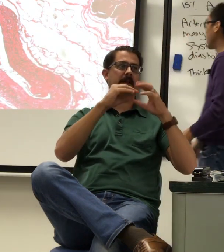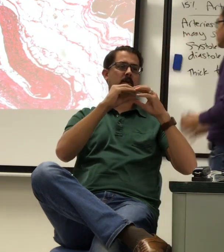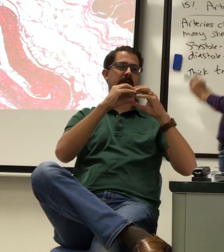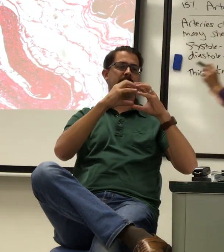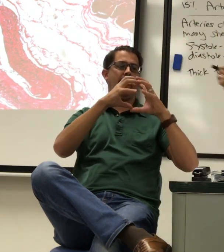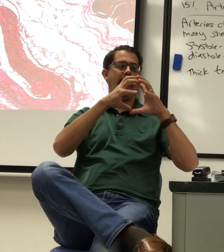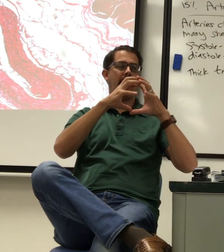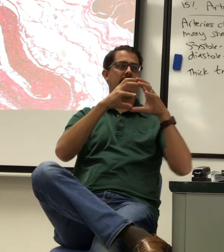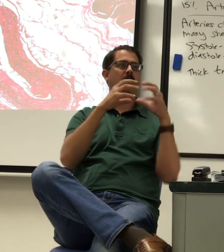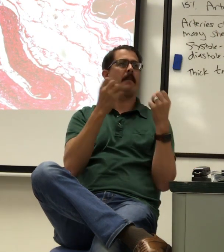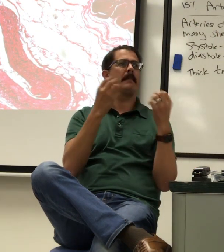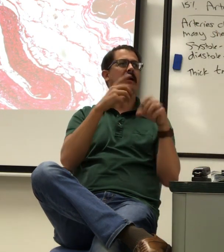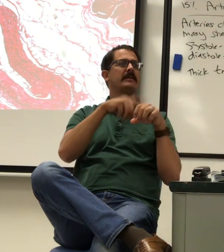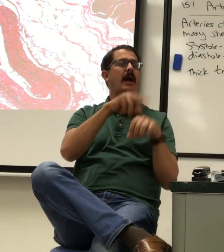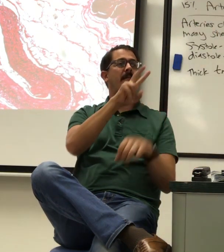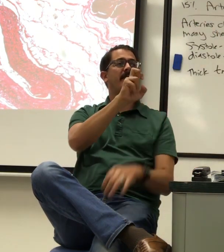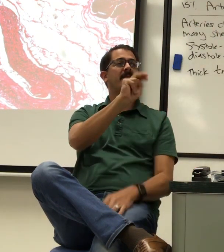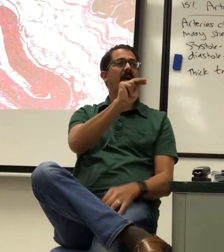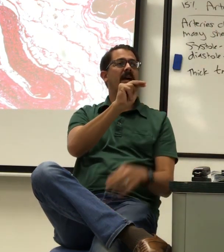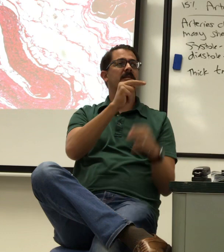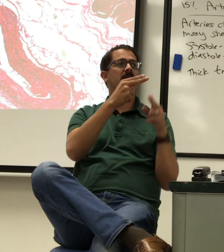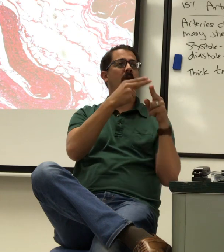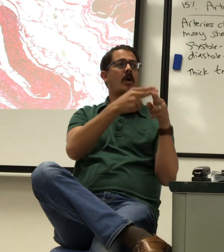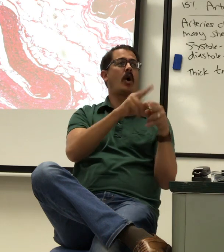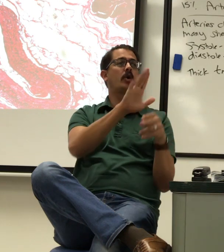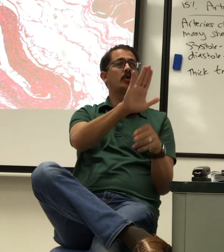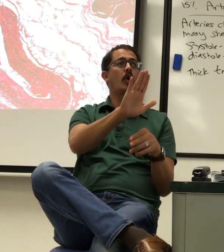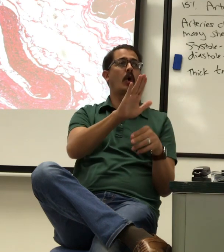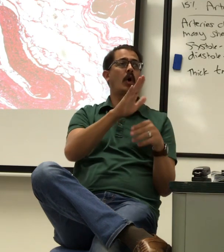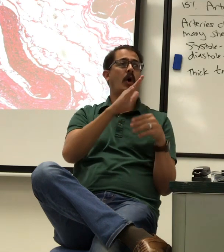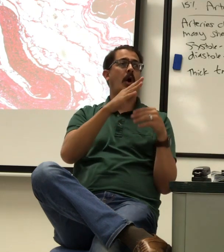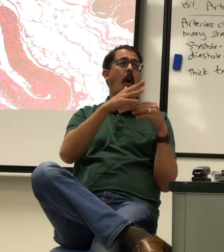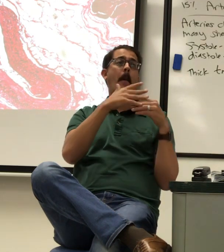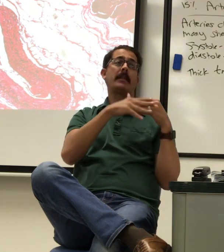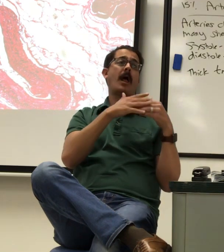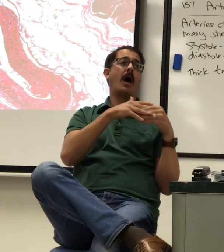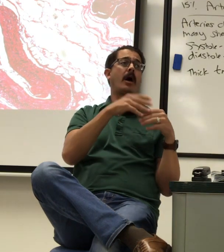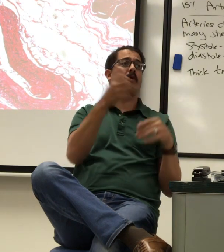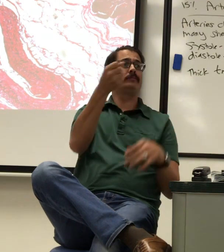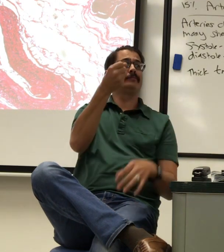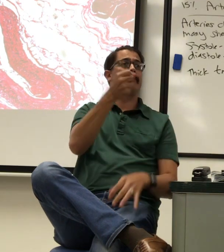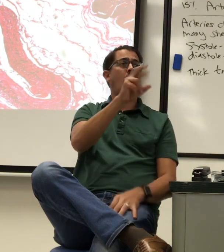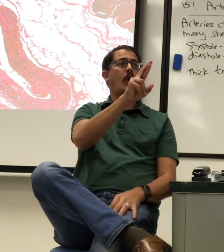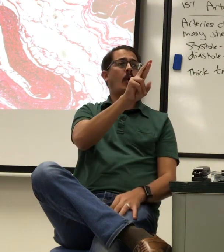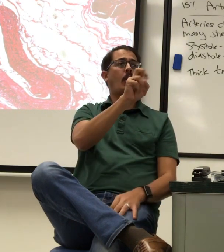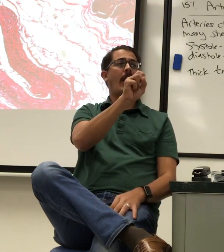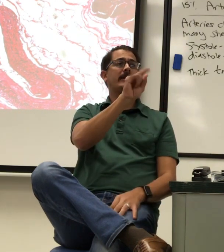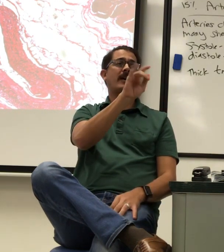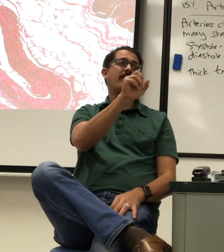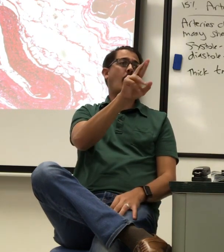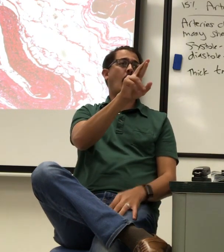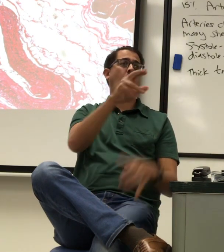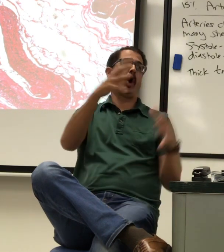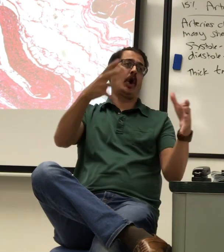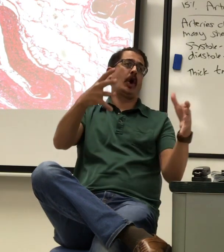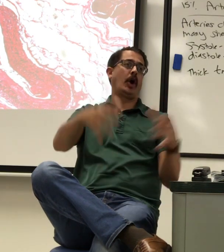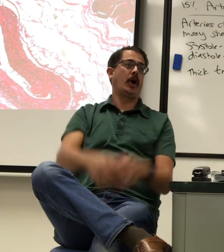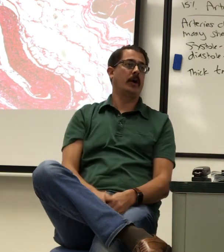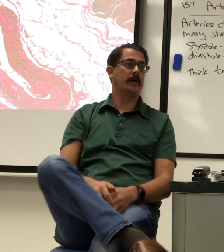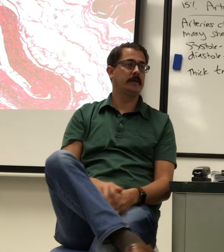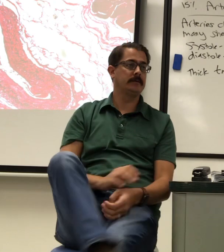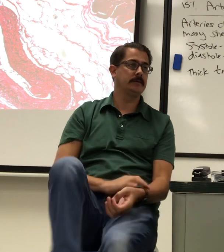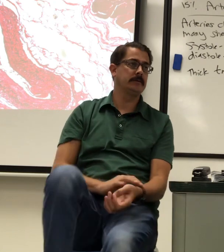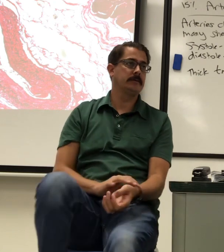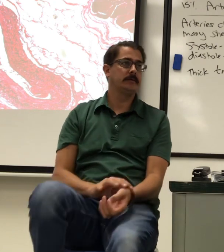lot of times veins are called your, or right here, your blood reservoir. These are your quote unquote capacitance